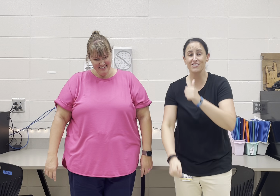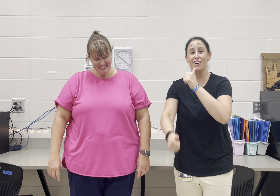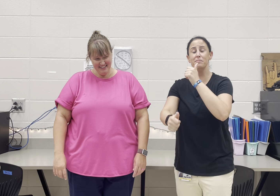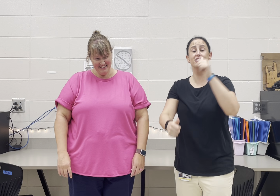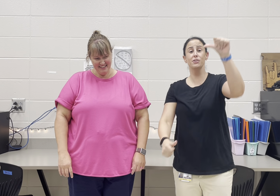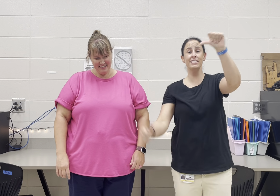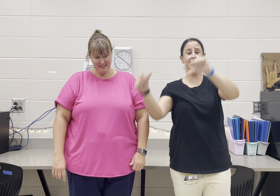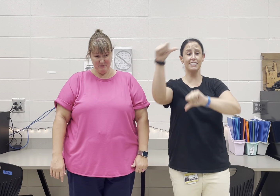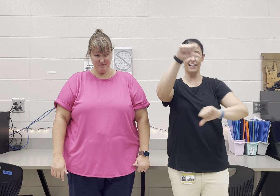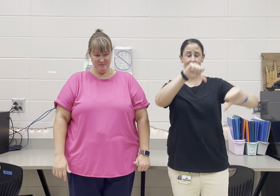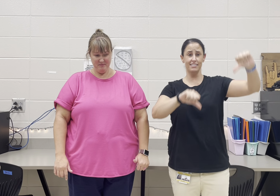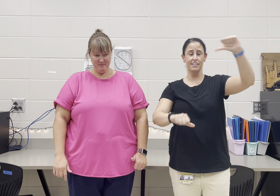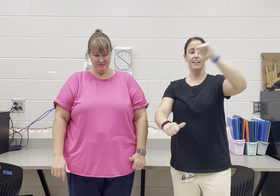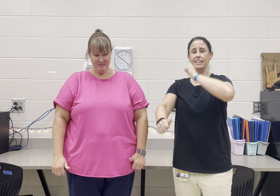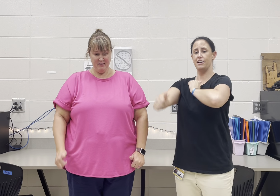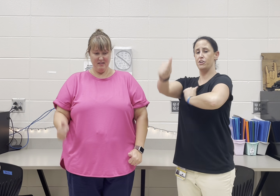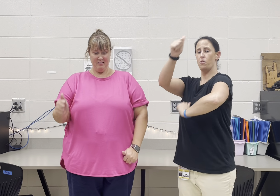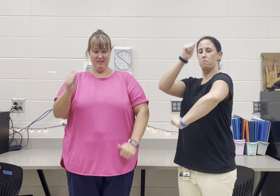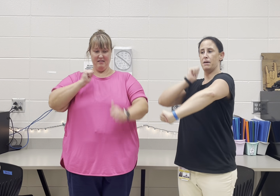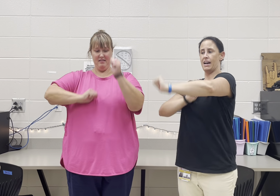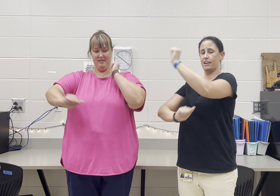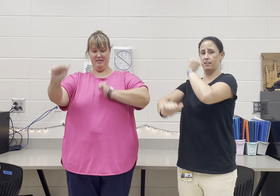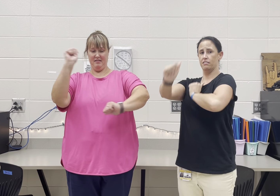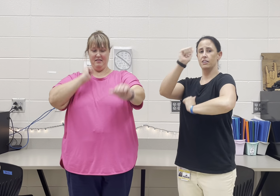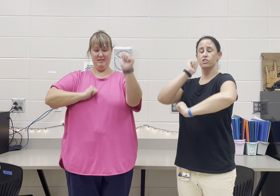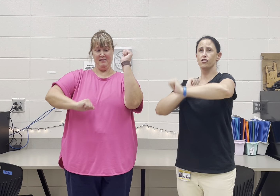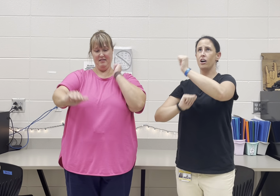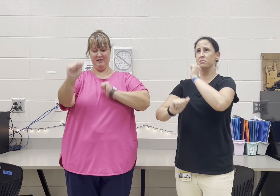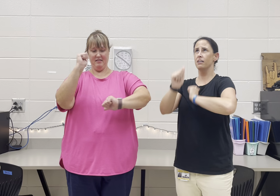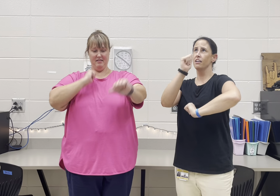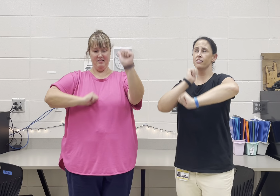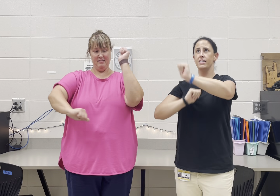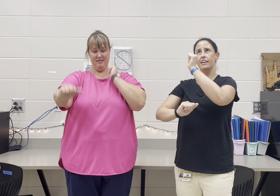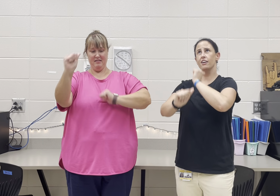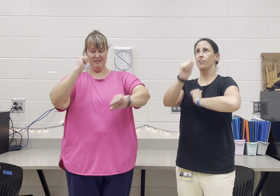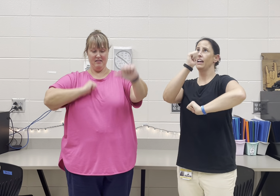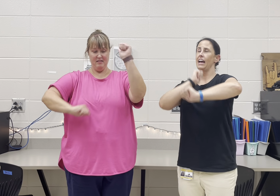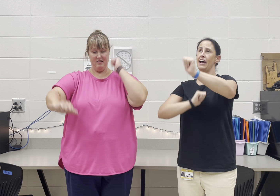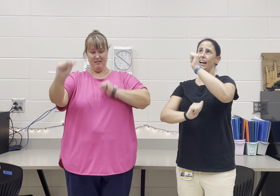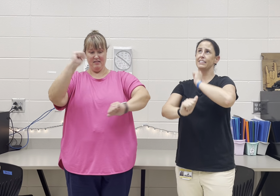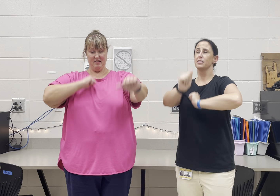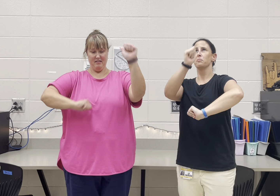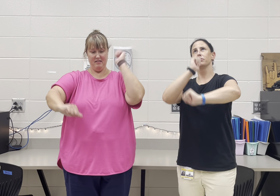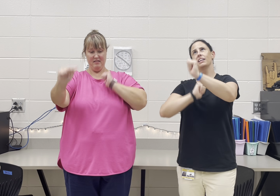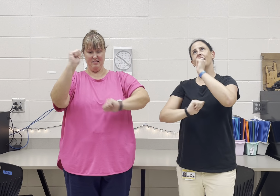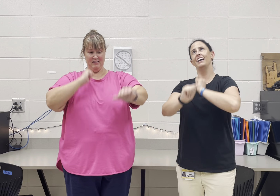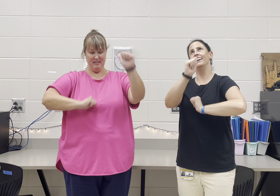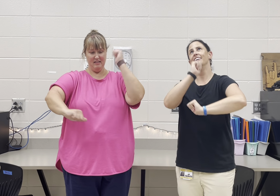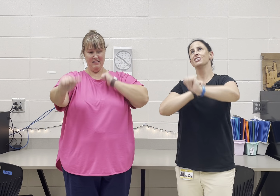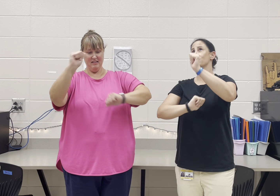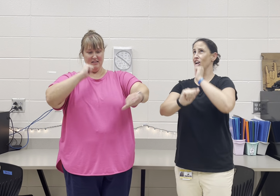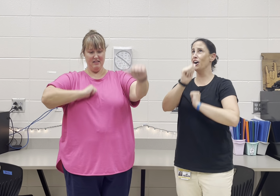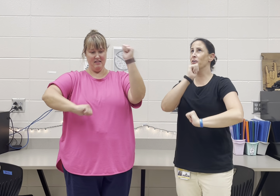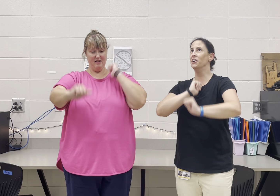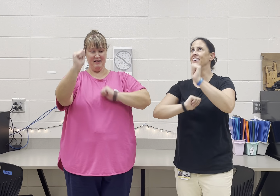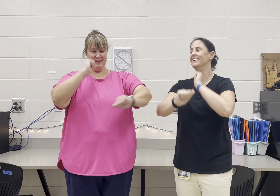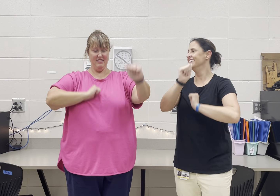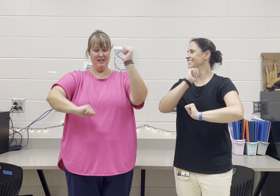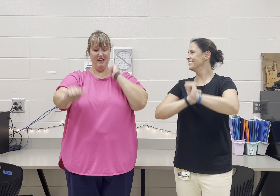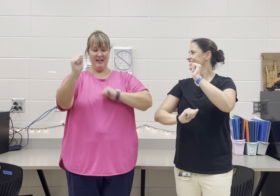Drama. So you had science. Now you go back. Drama, theater, act, play, show. Any